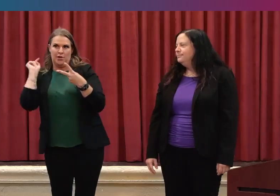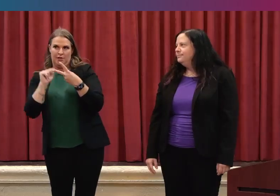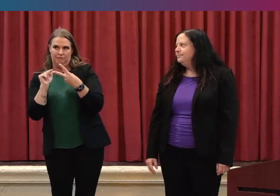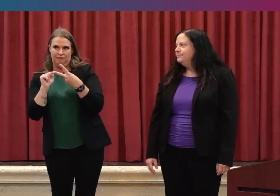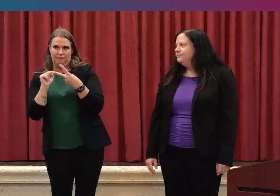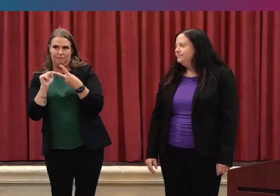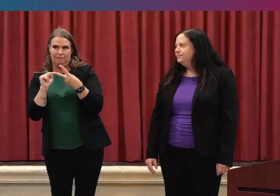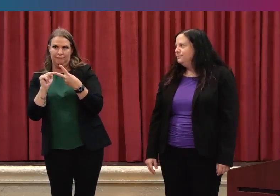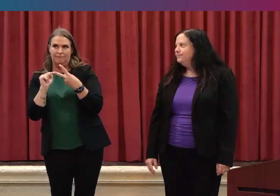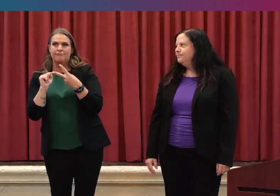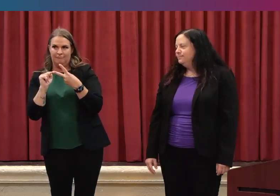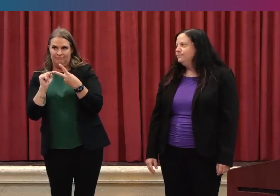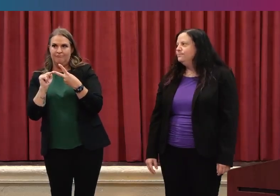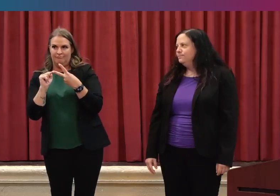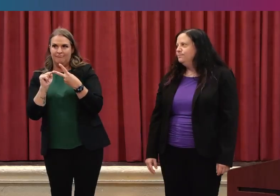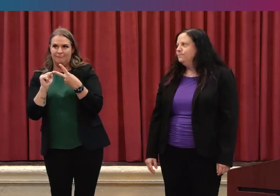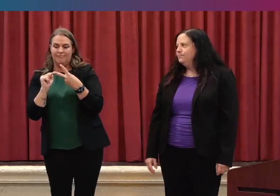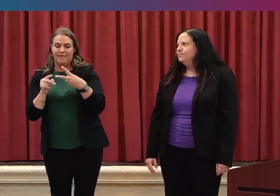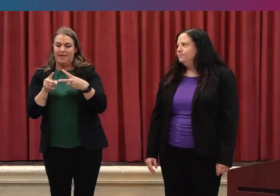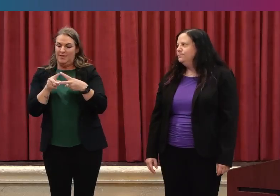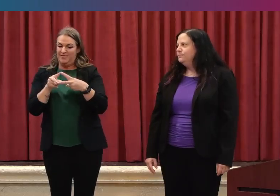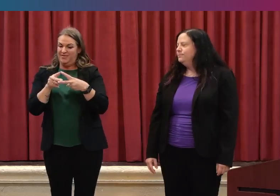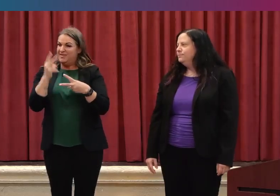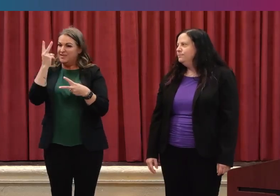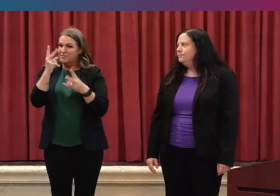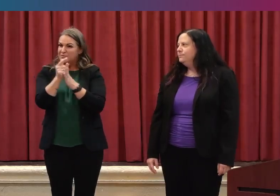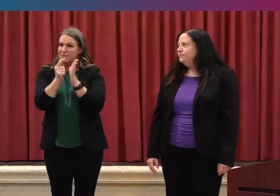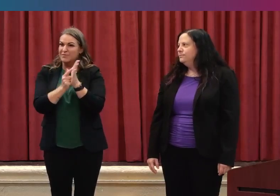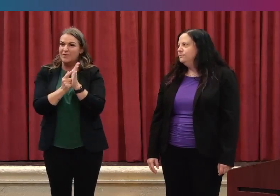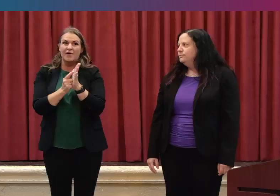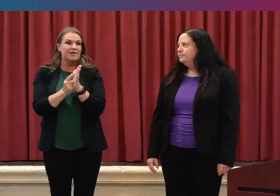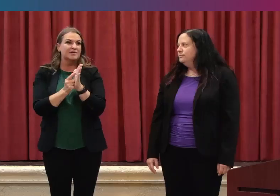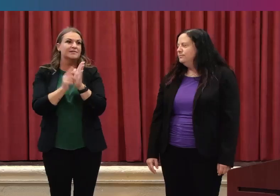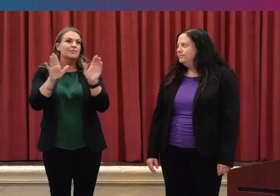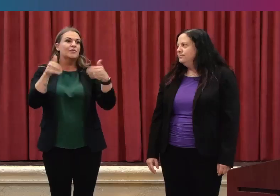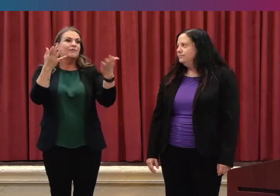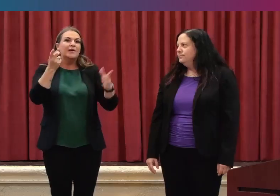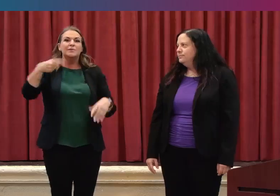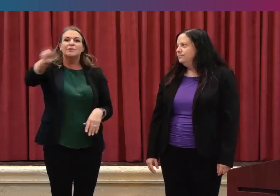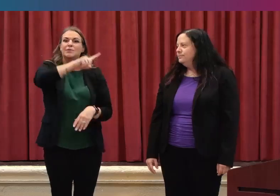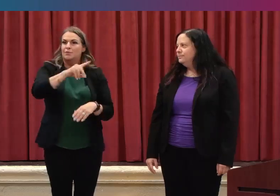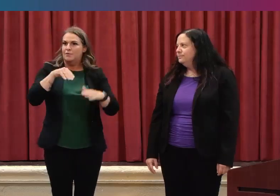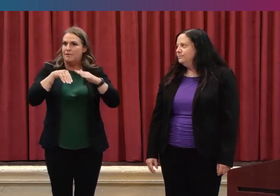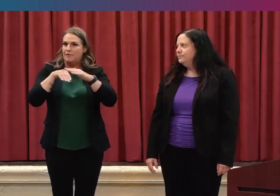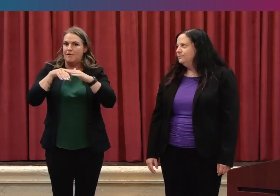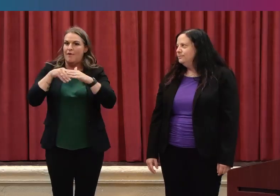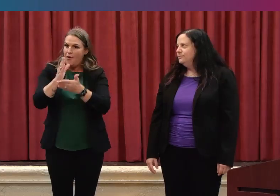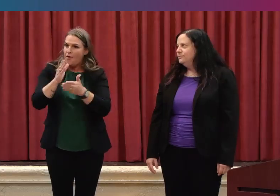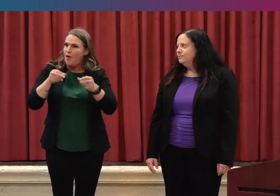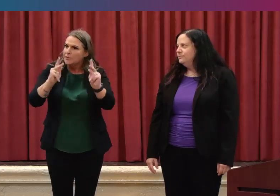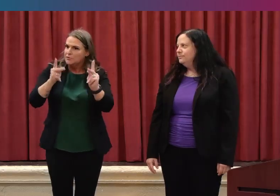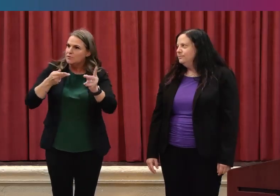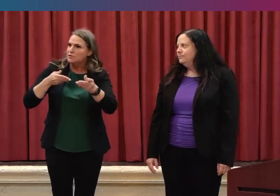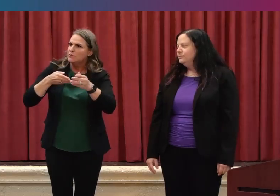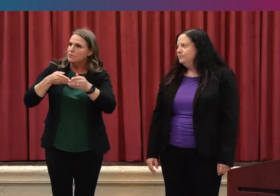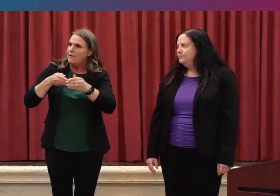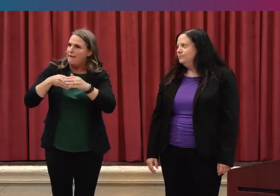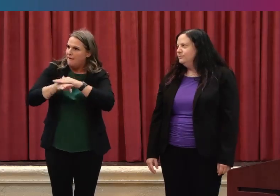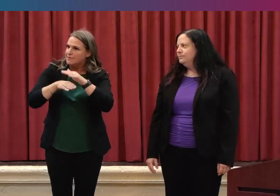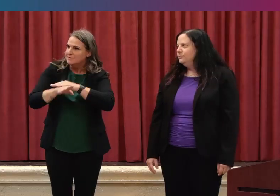The Unruh Civil Rights Act applies here in the state of California, but these two laws together guarantee your